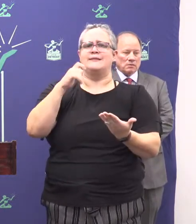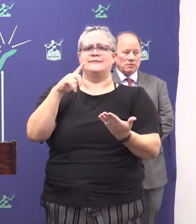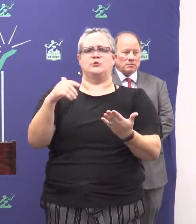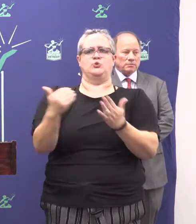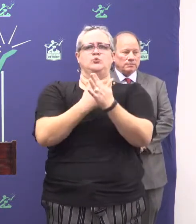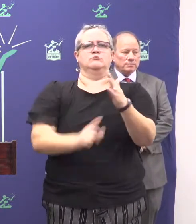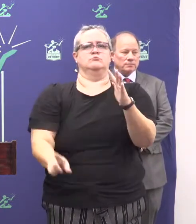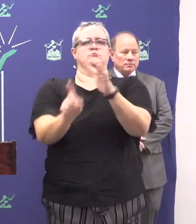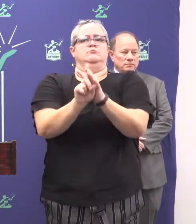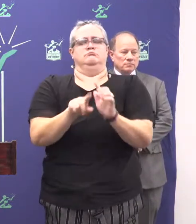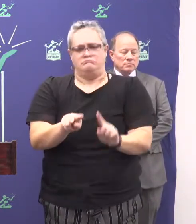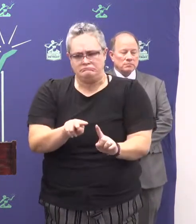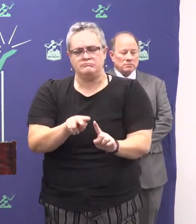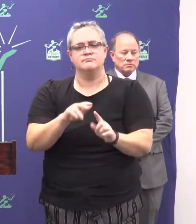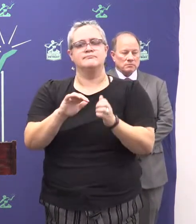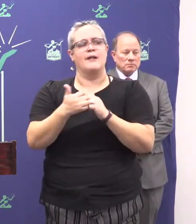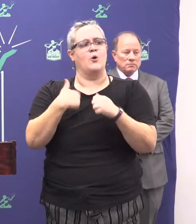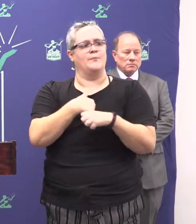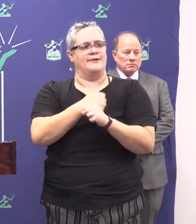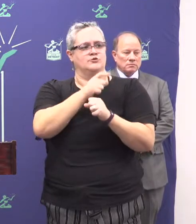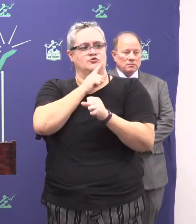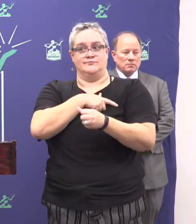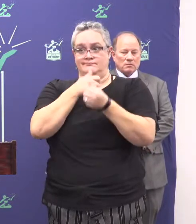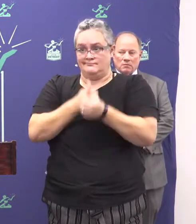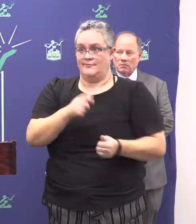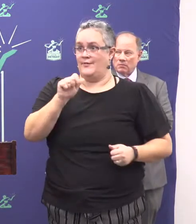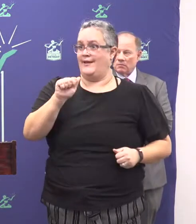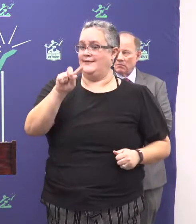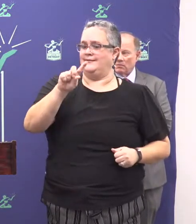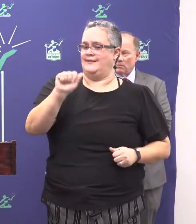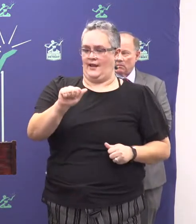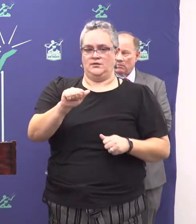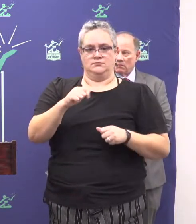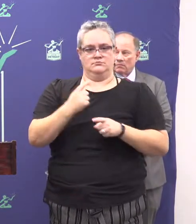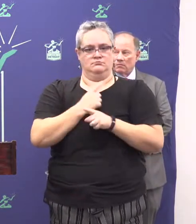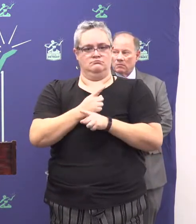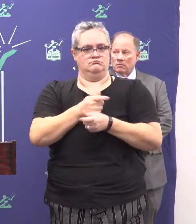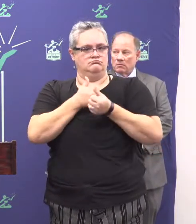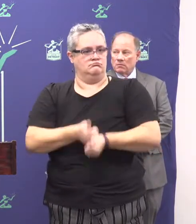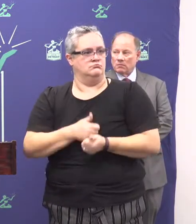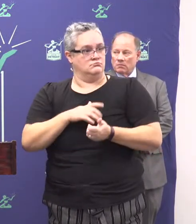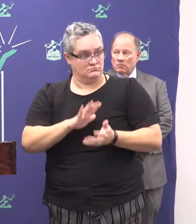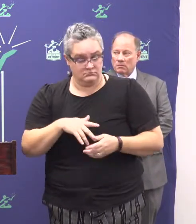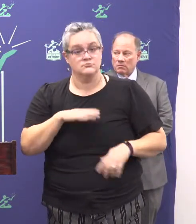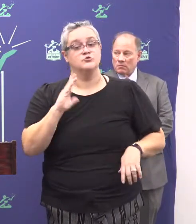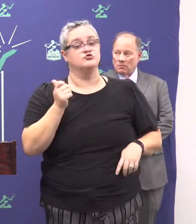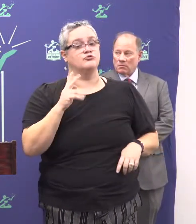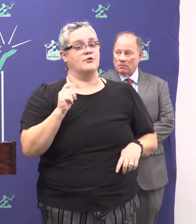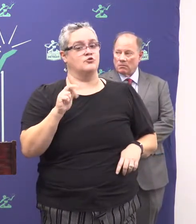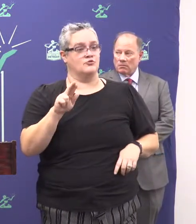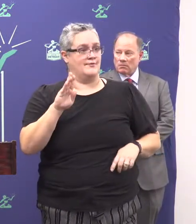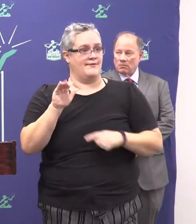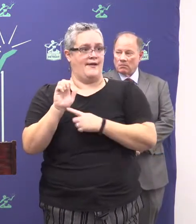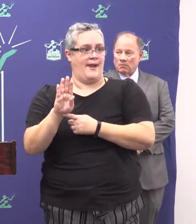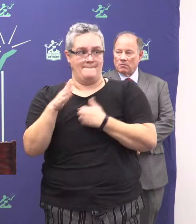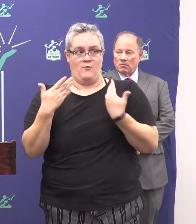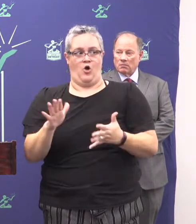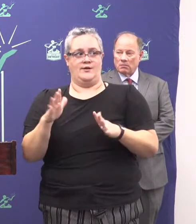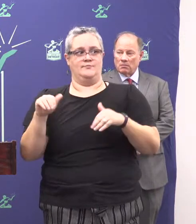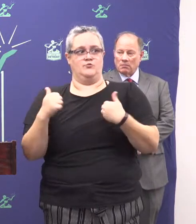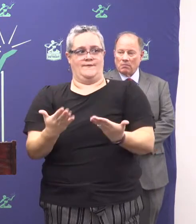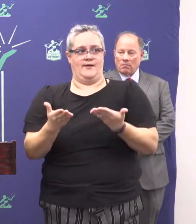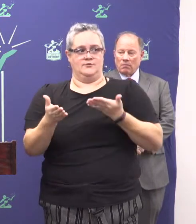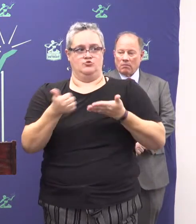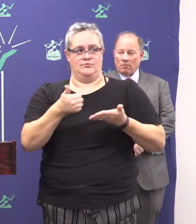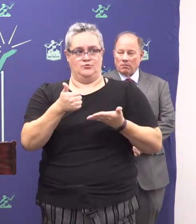new contractors, how do we ensure ADA compliance within that company? Okay, so Shekhar Cab is currently providing transportation on the current